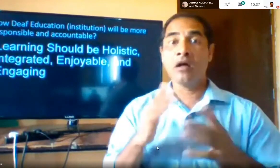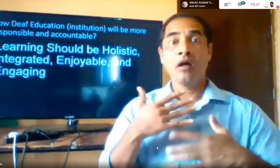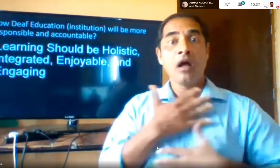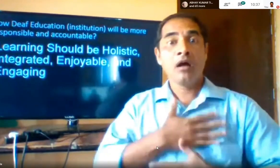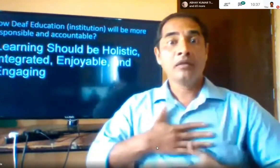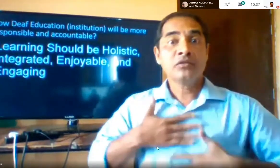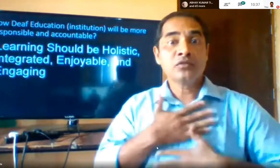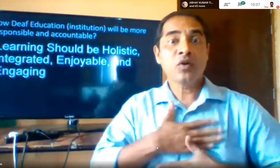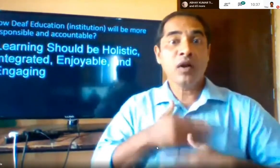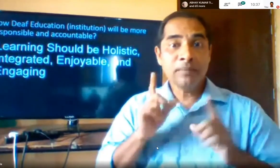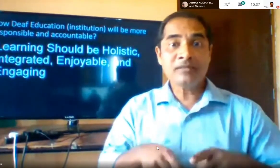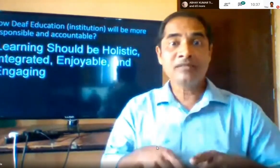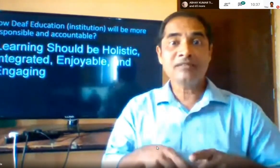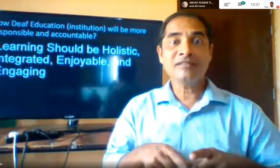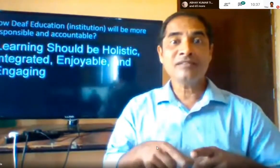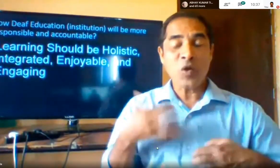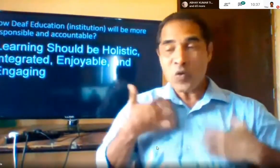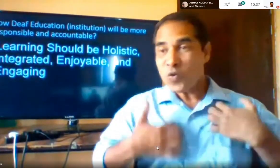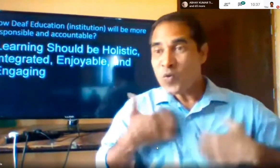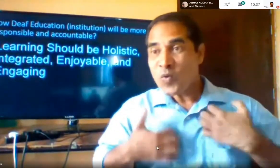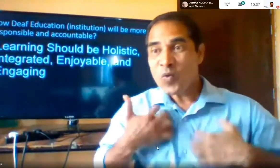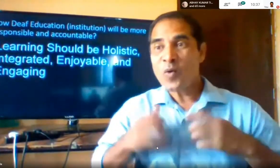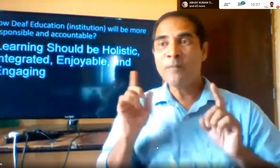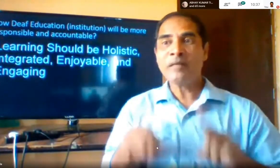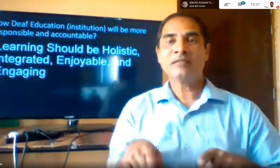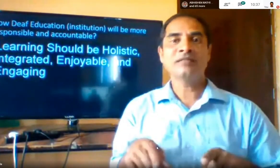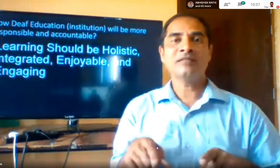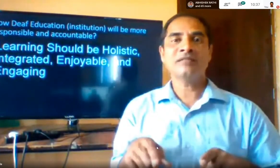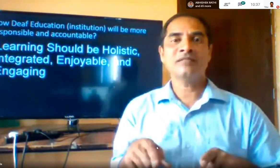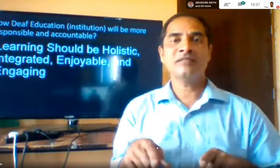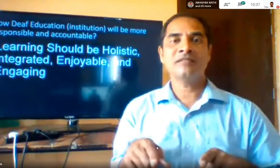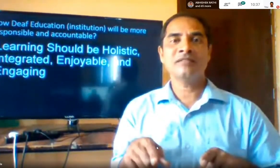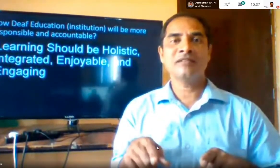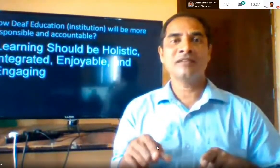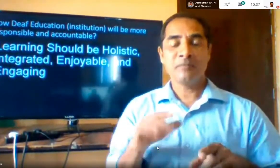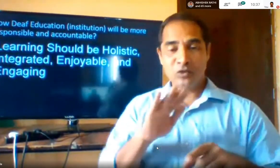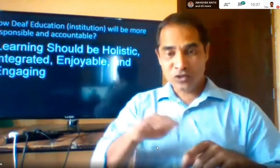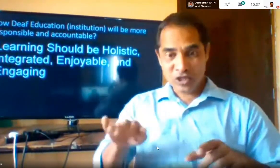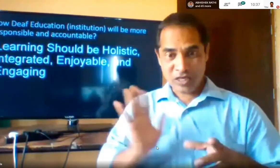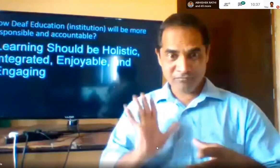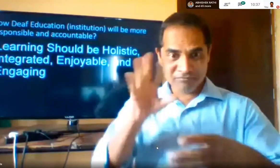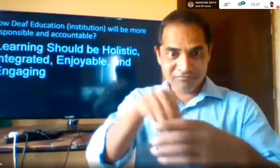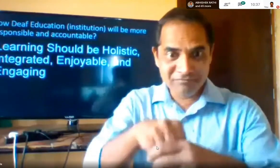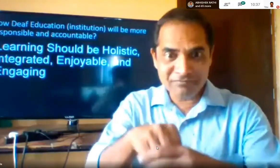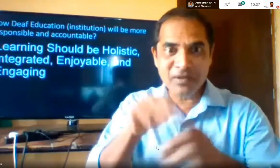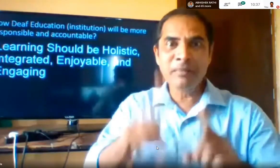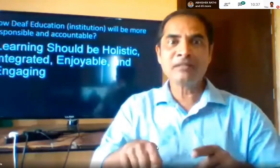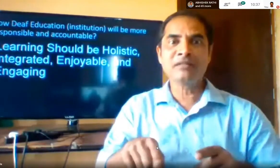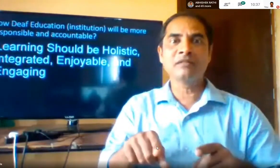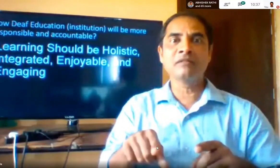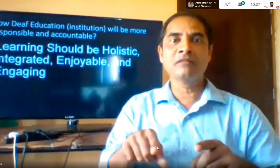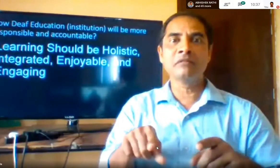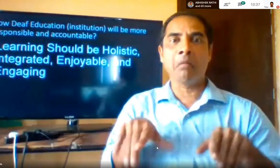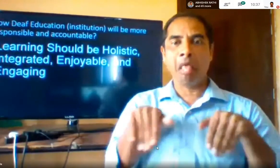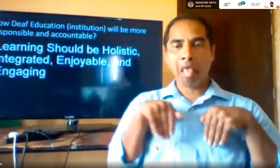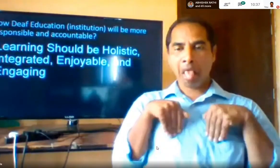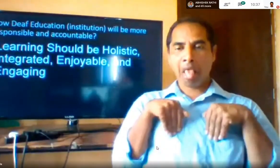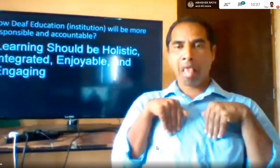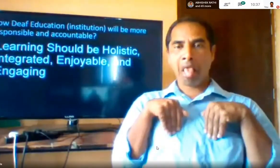feel stressed, depressed. No, we have to enjoy. We have to learn very interestingly. We have to involve in all